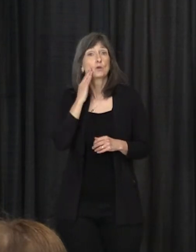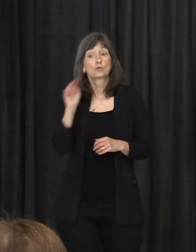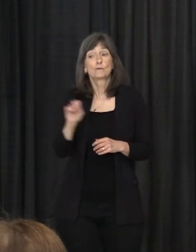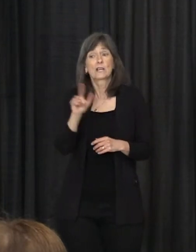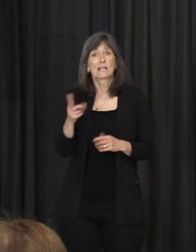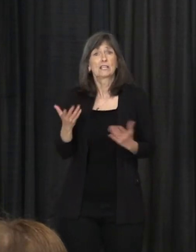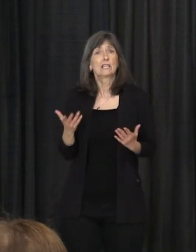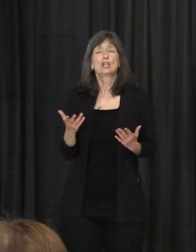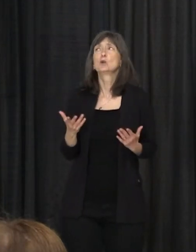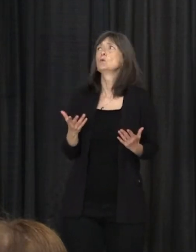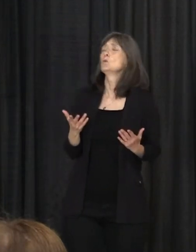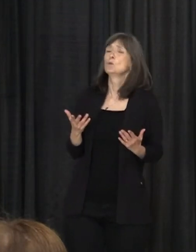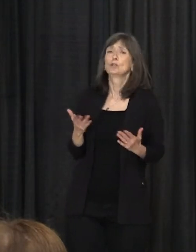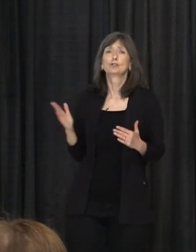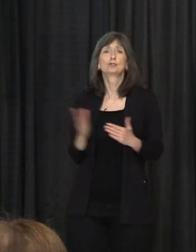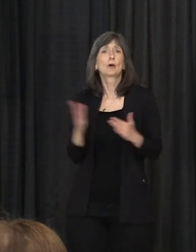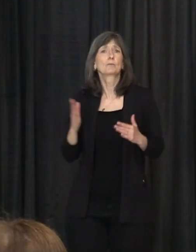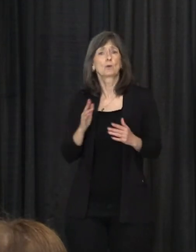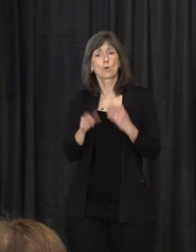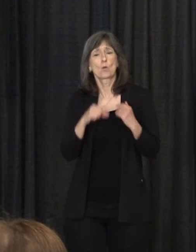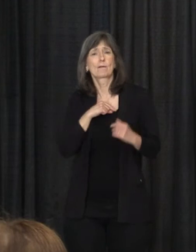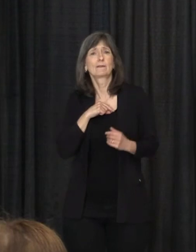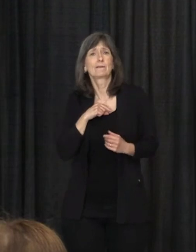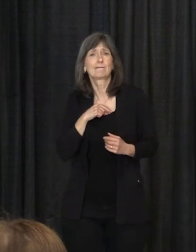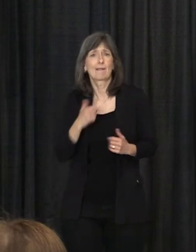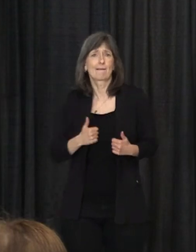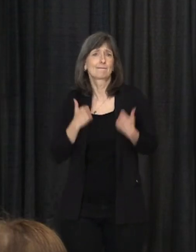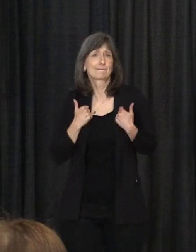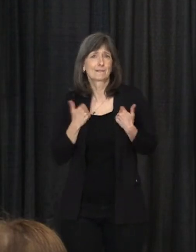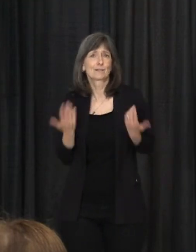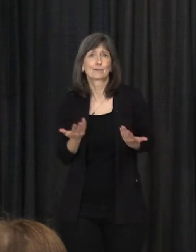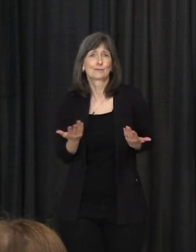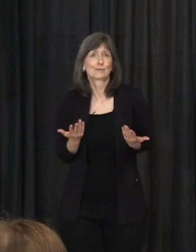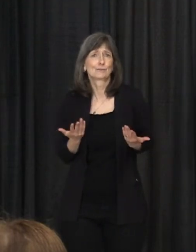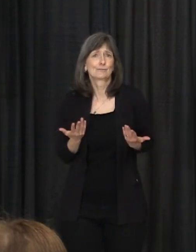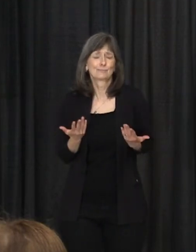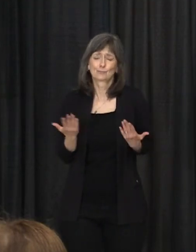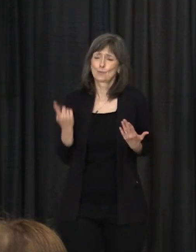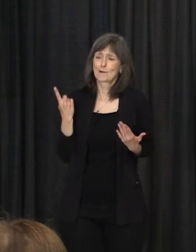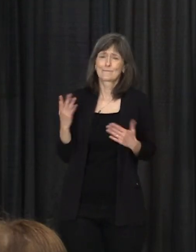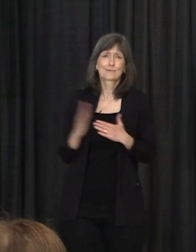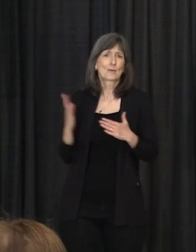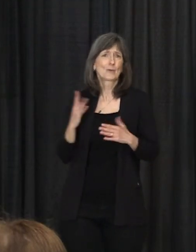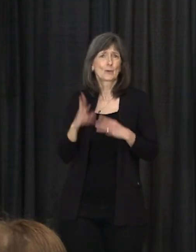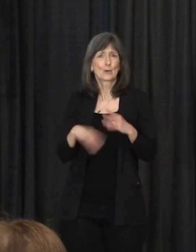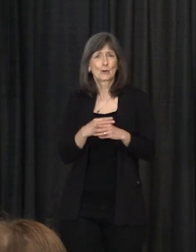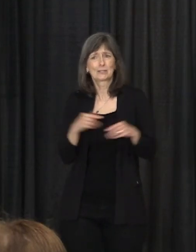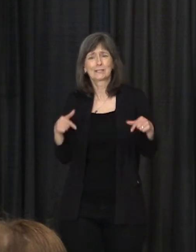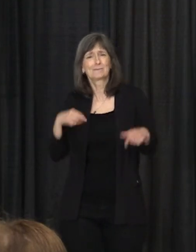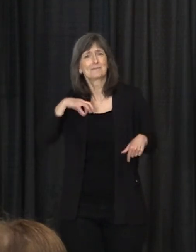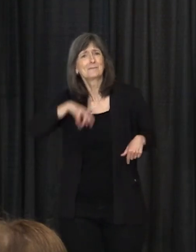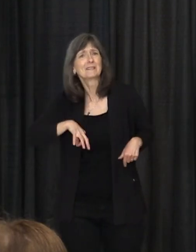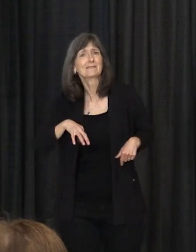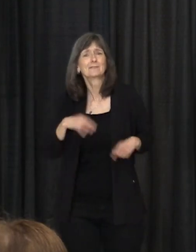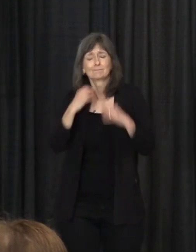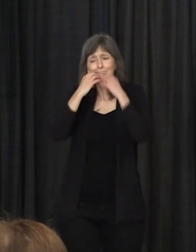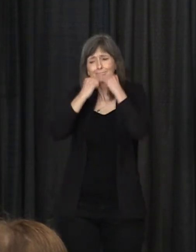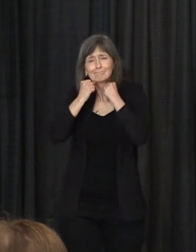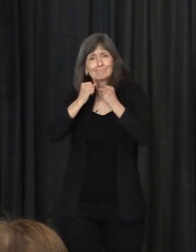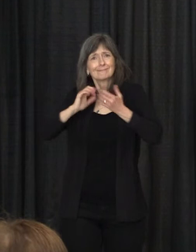that is second to none anywhere in the world. We know the benefits of living here: caring